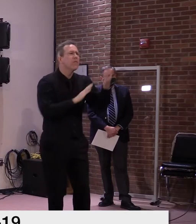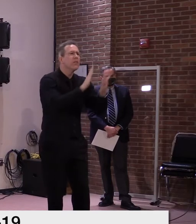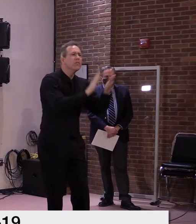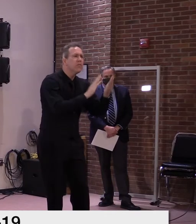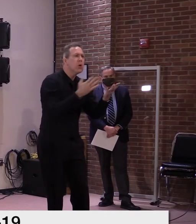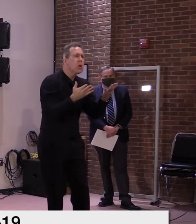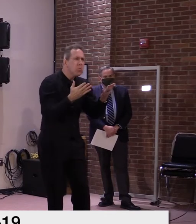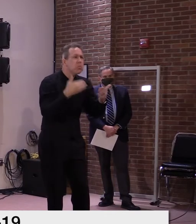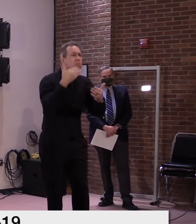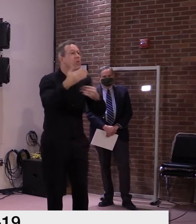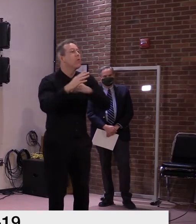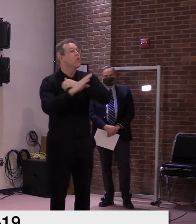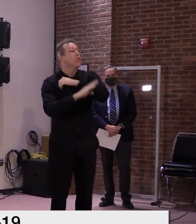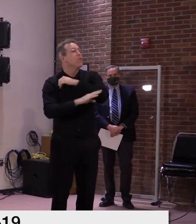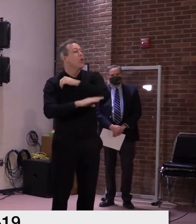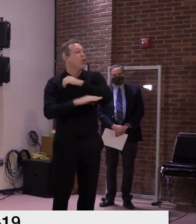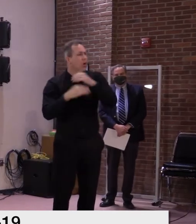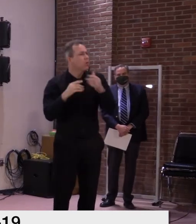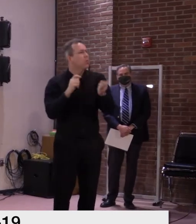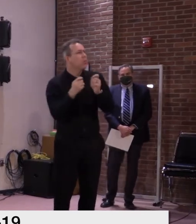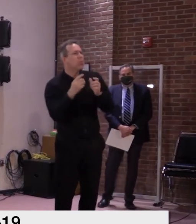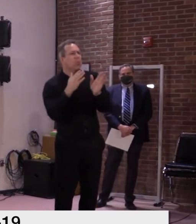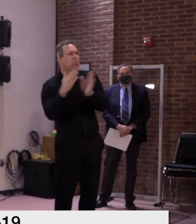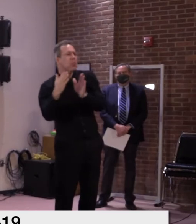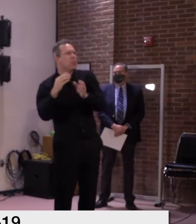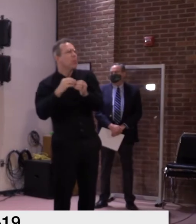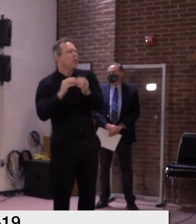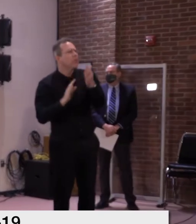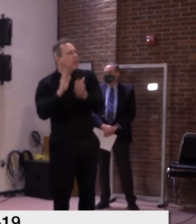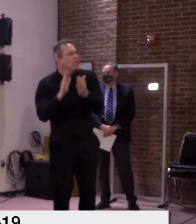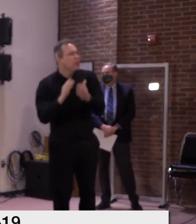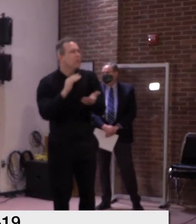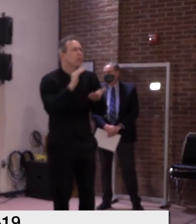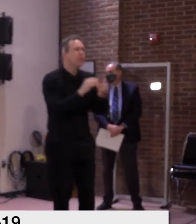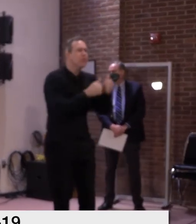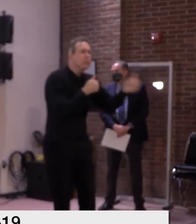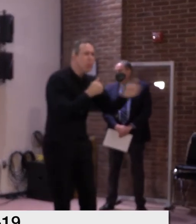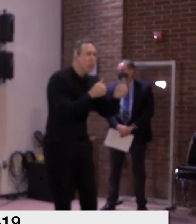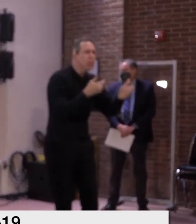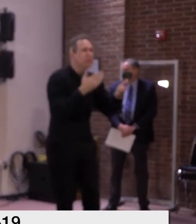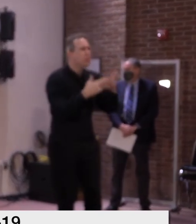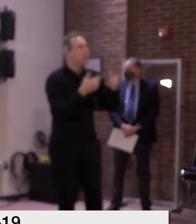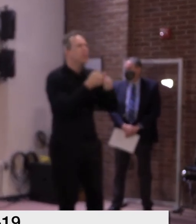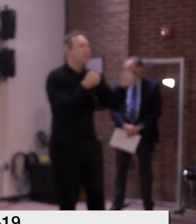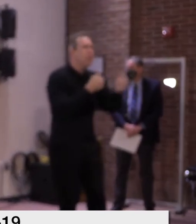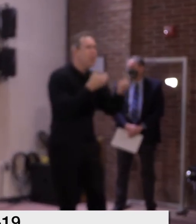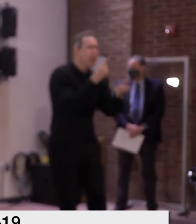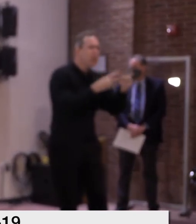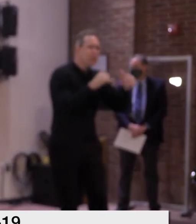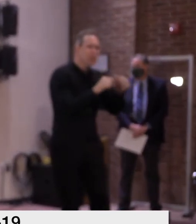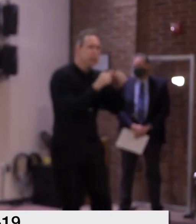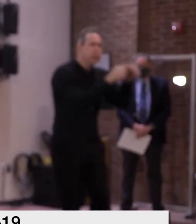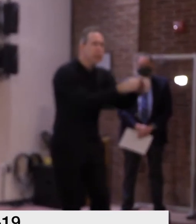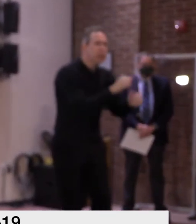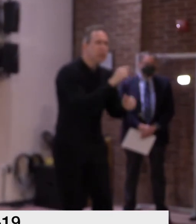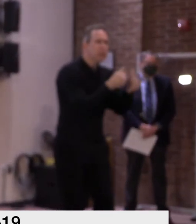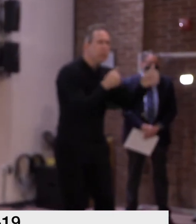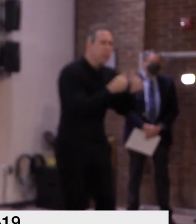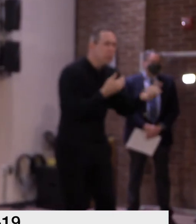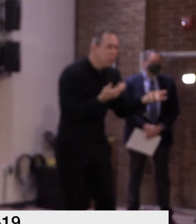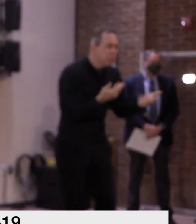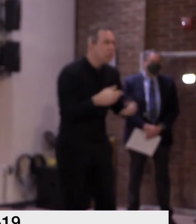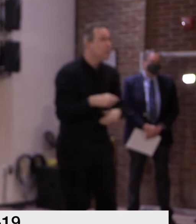understandably choosing hybrid instruction. Today, about 30% of schools are in